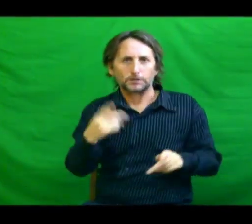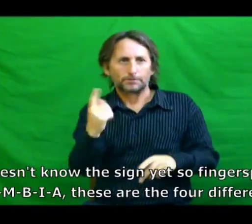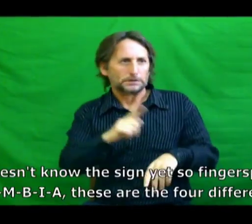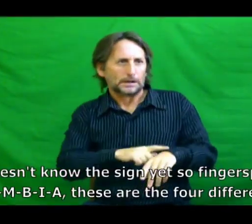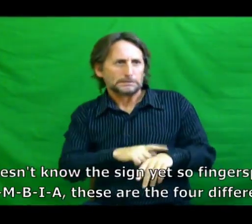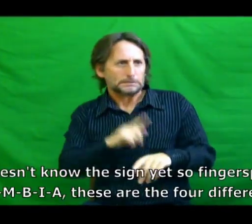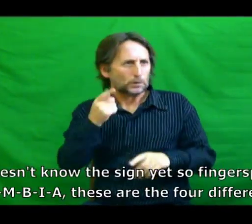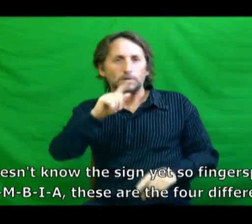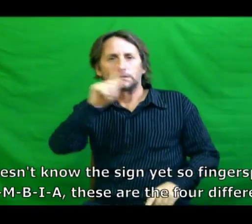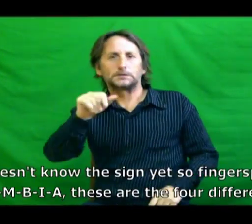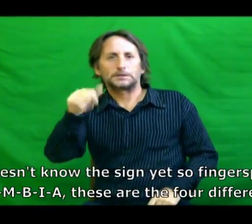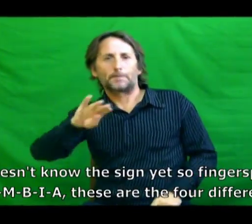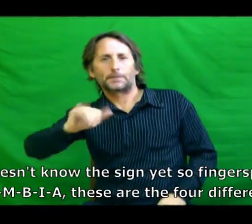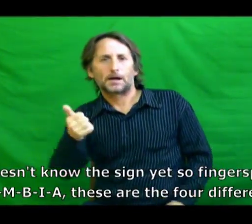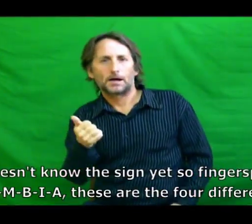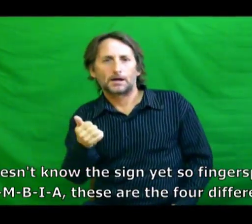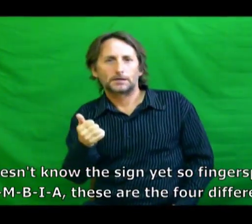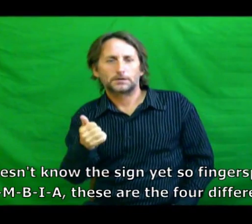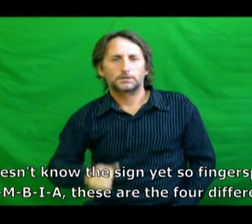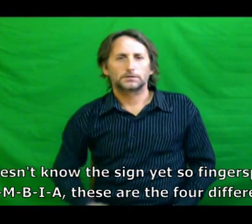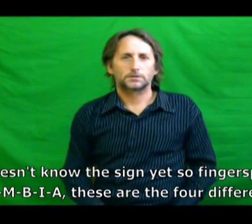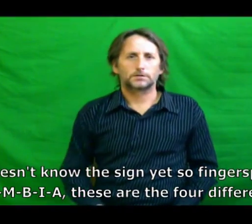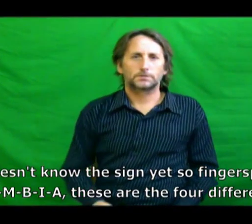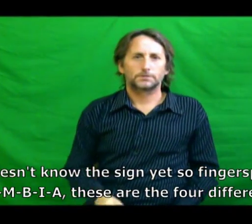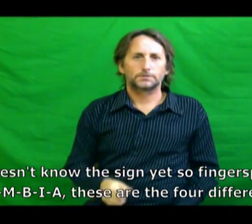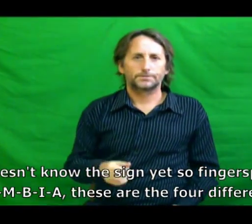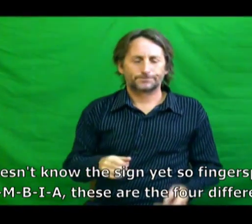person doesn't know the sign yet, so fingerspells it.